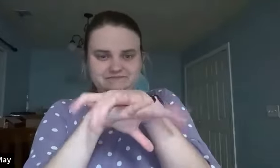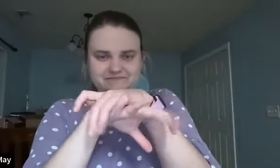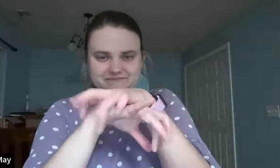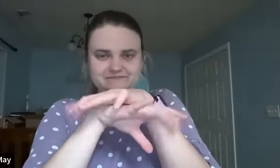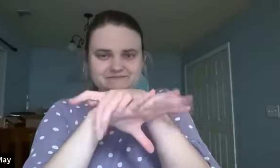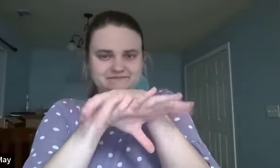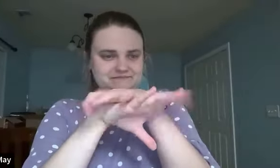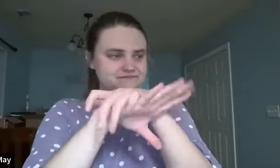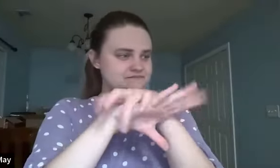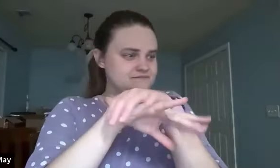And